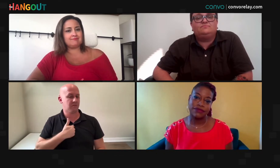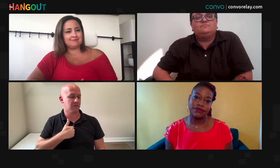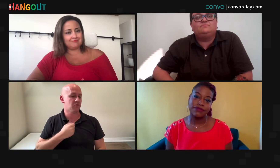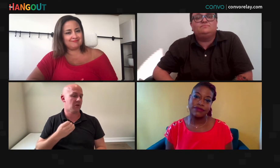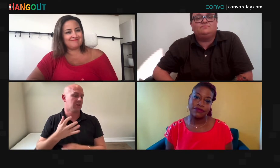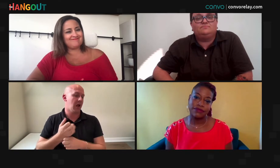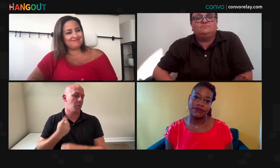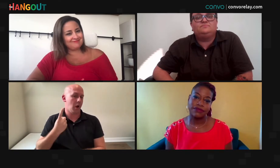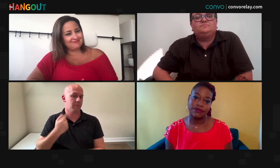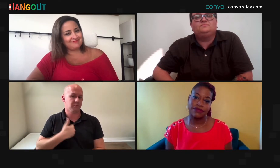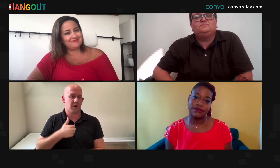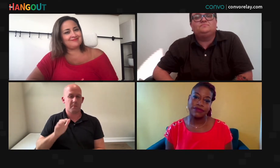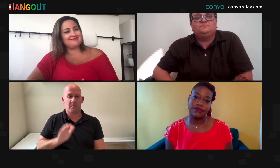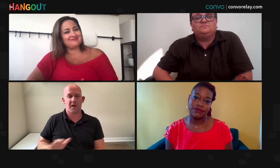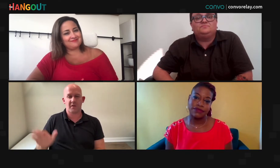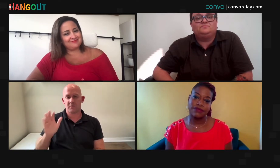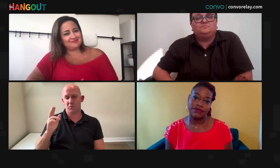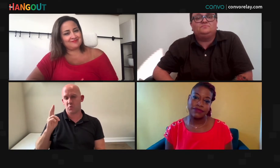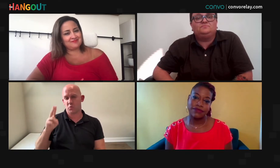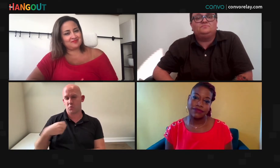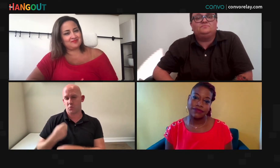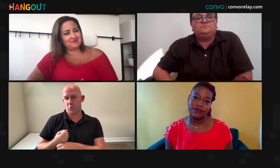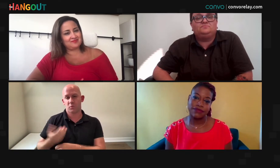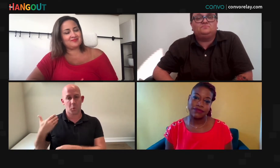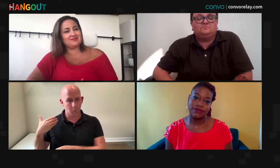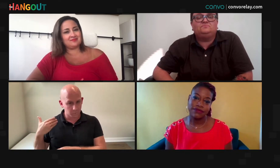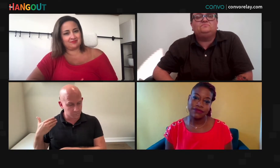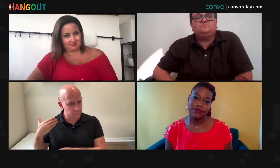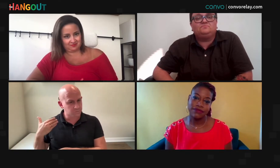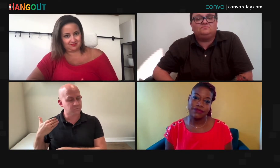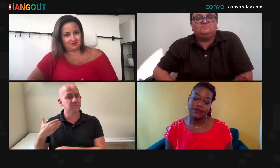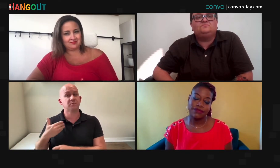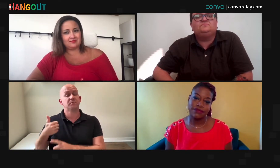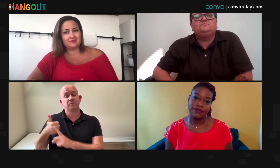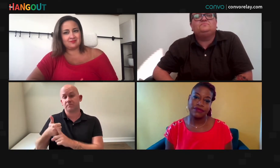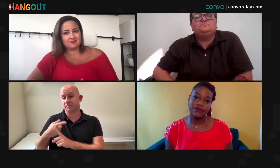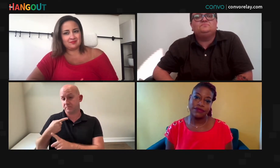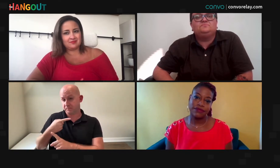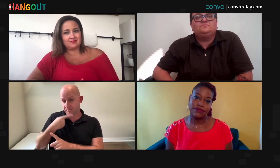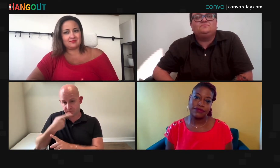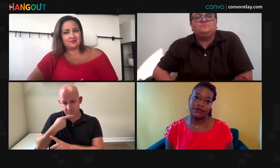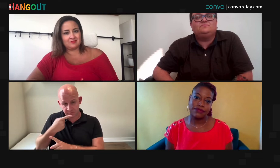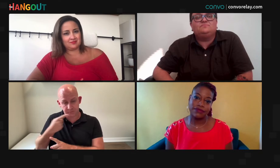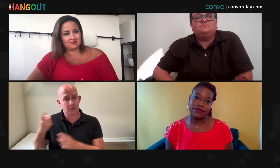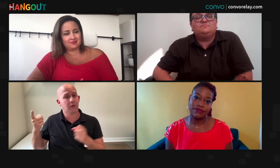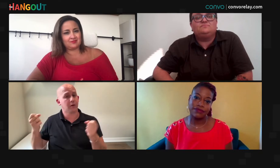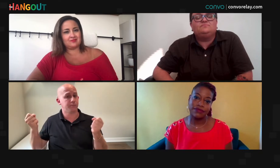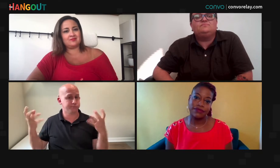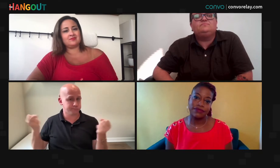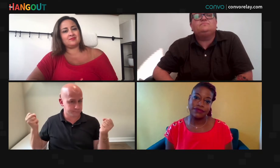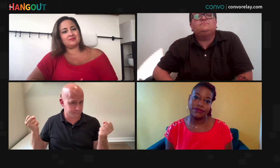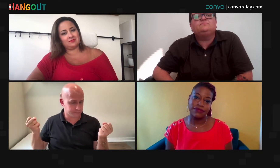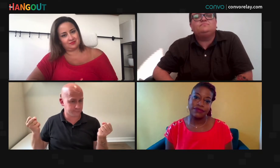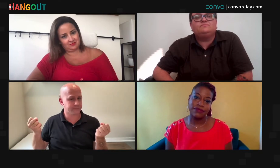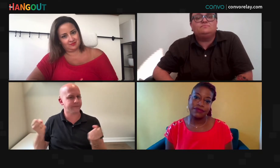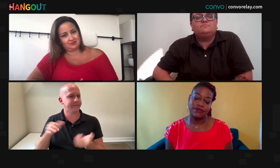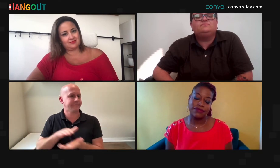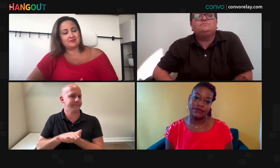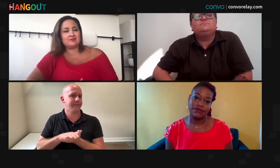that I definitely needed one for myself, and I got myself a therapist about 2 years ago. This therapist is